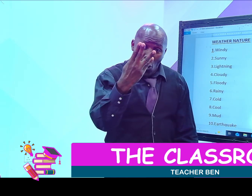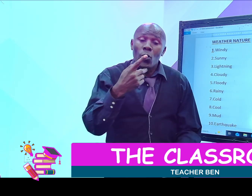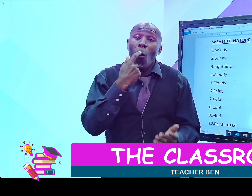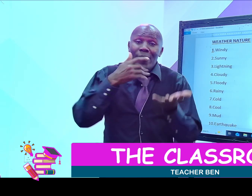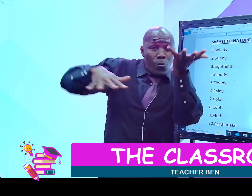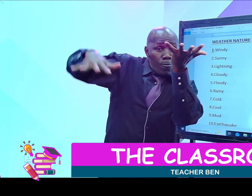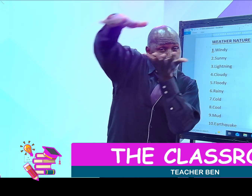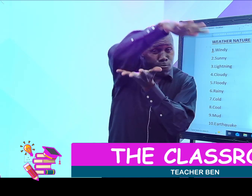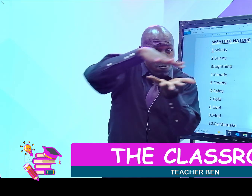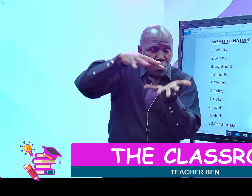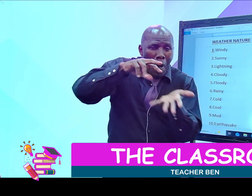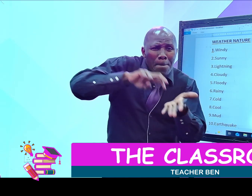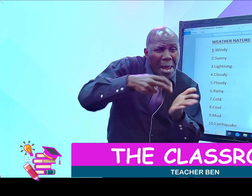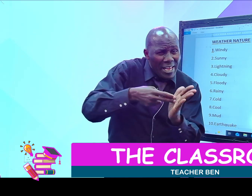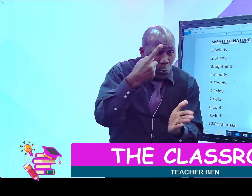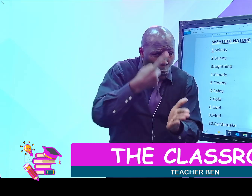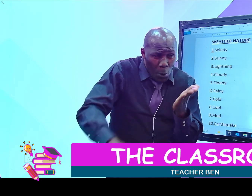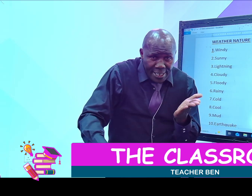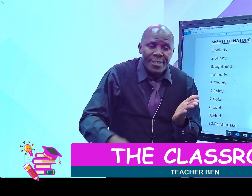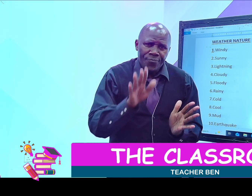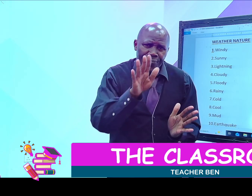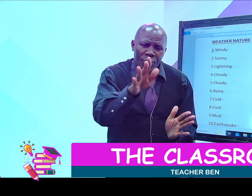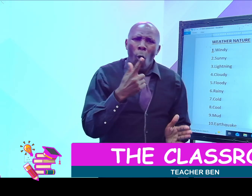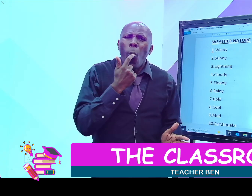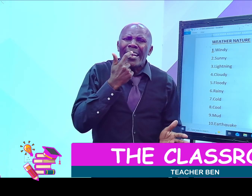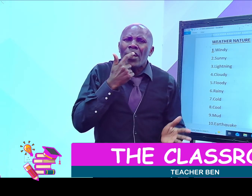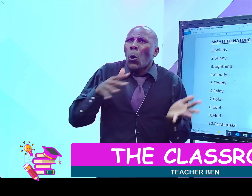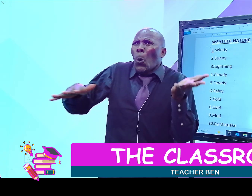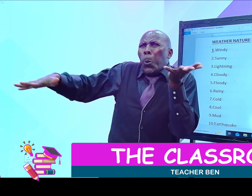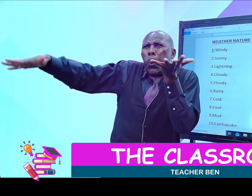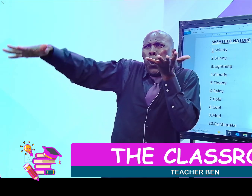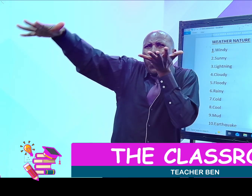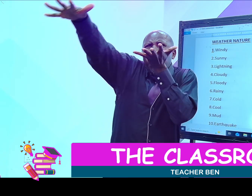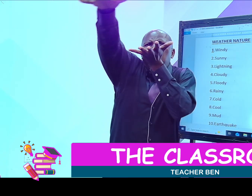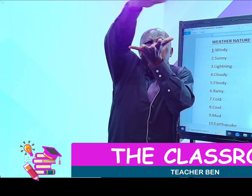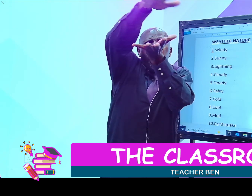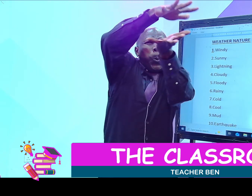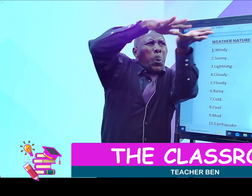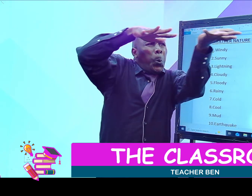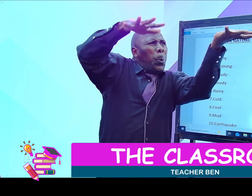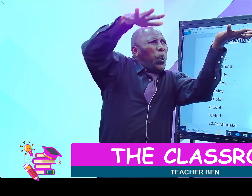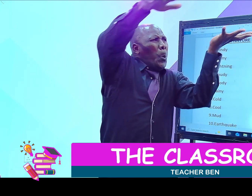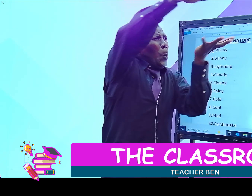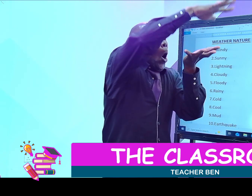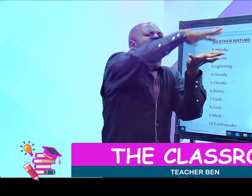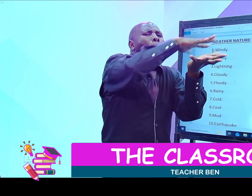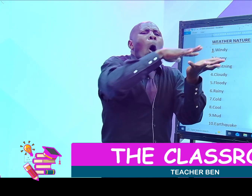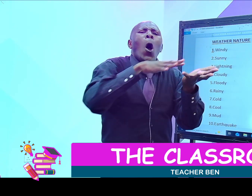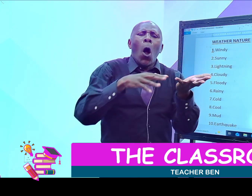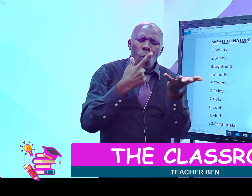Number 4, cloudy. What does it mean? The cloudy,